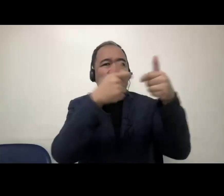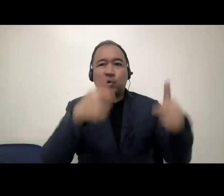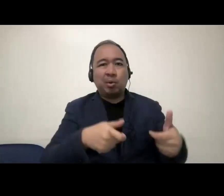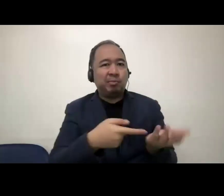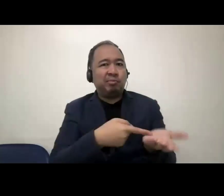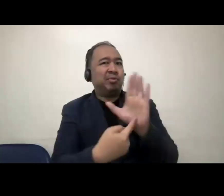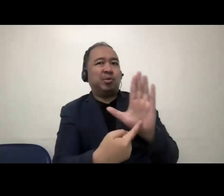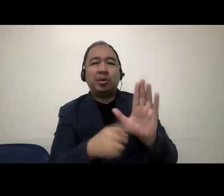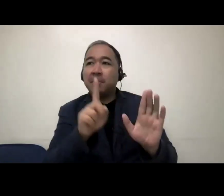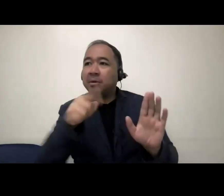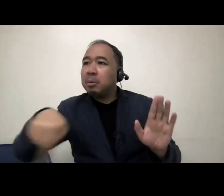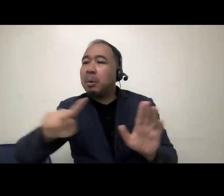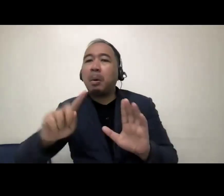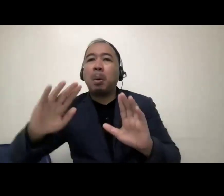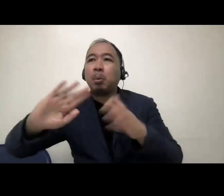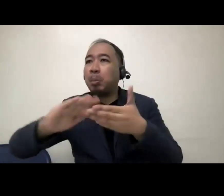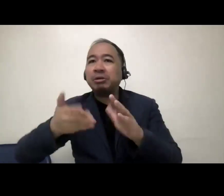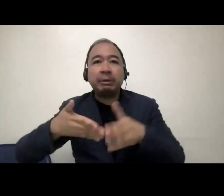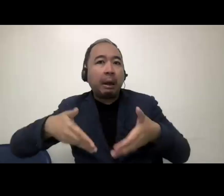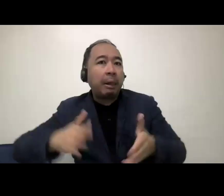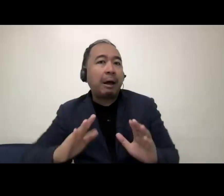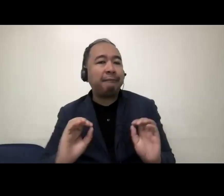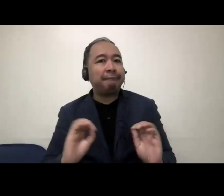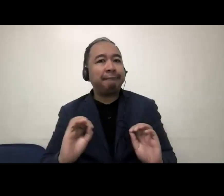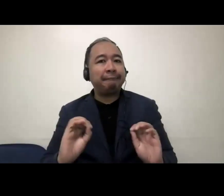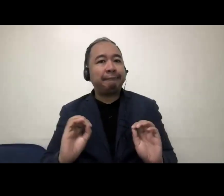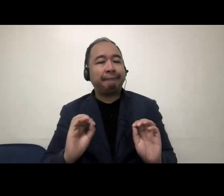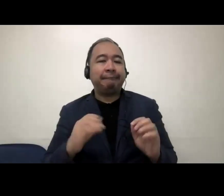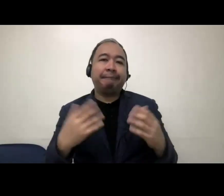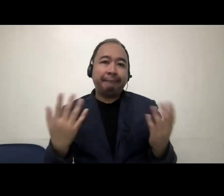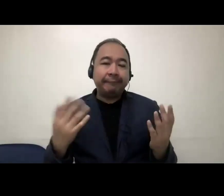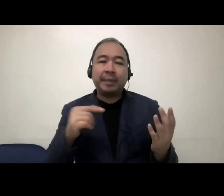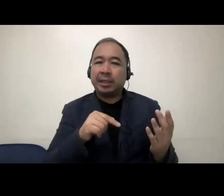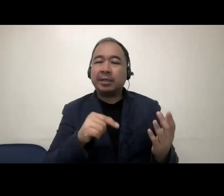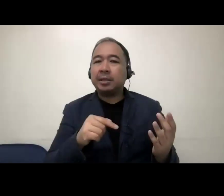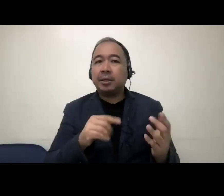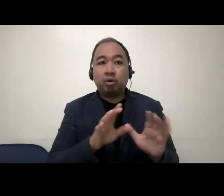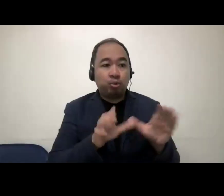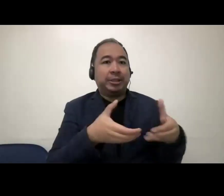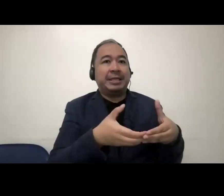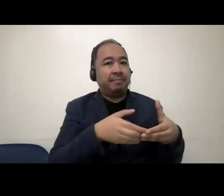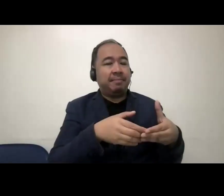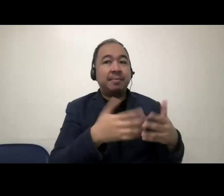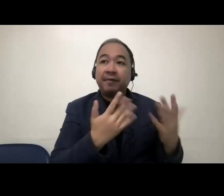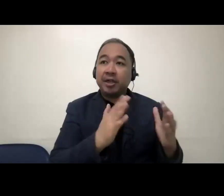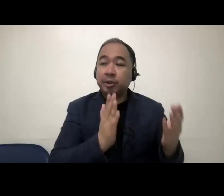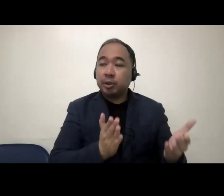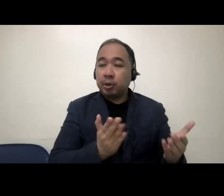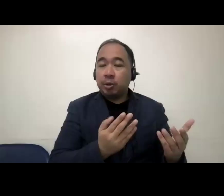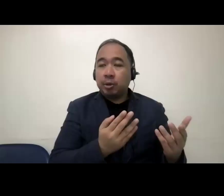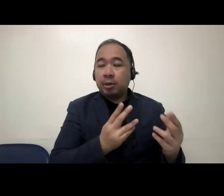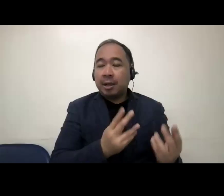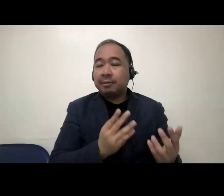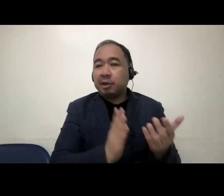informed consent of the affected communities. So and in fact, the OSPF team was able to visit the